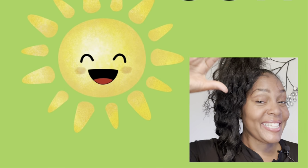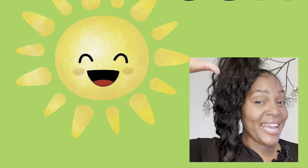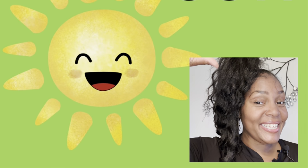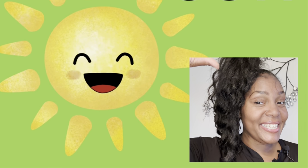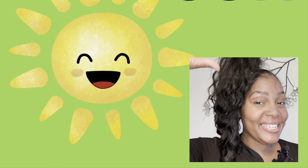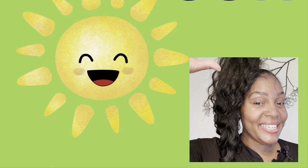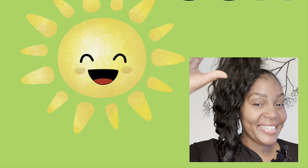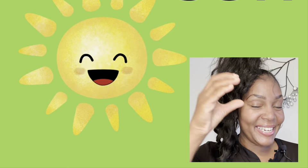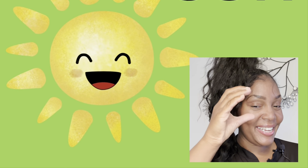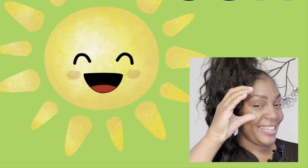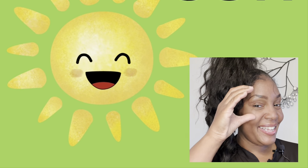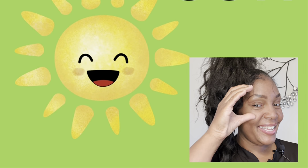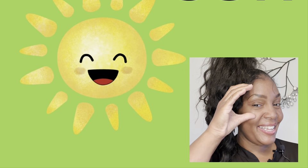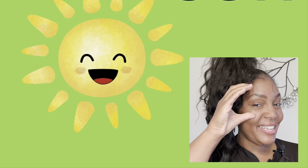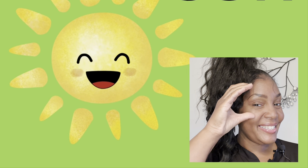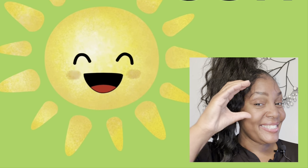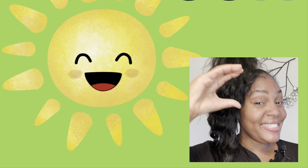Sun.